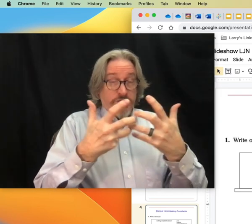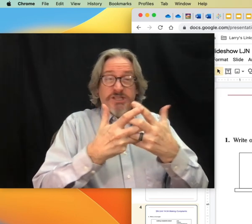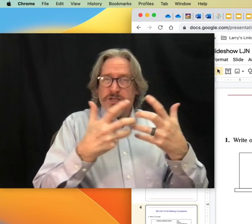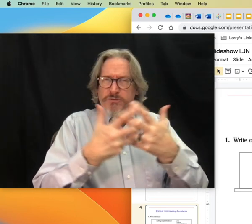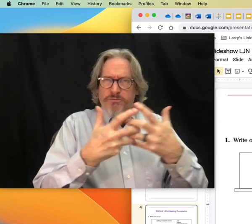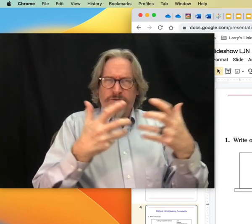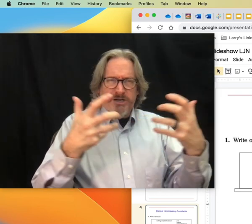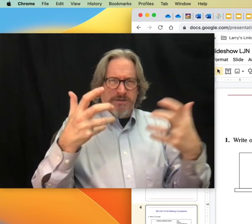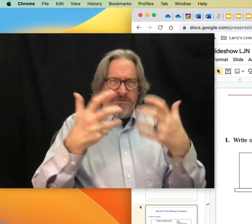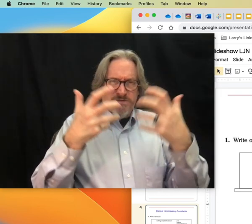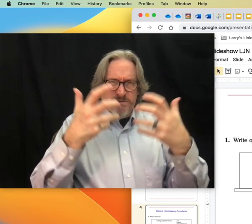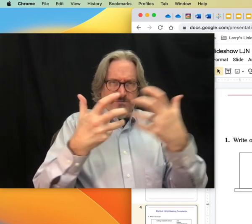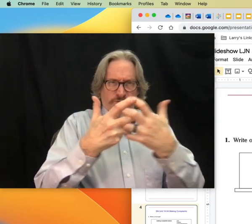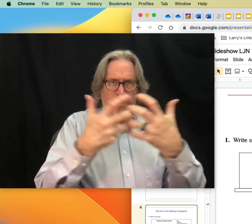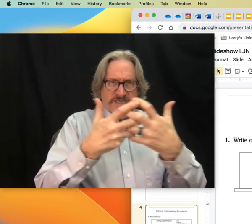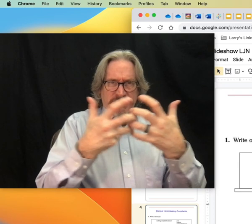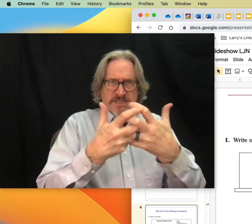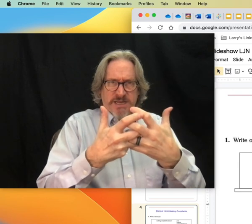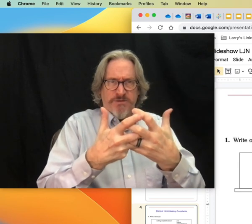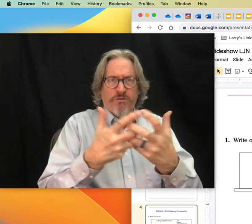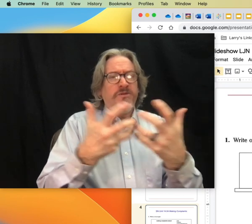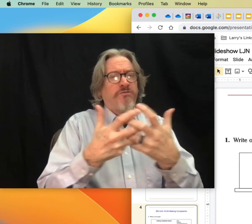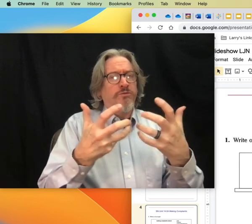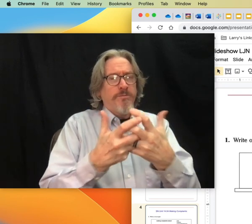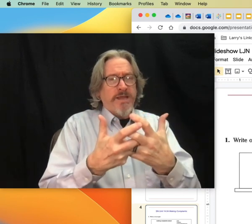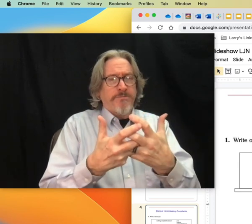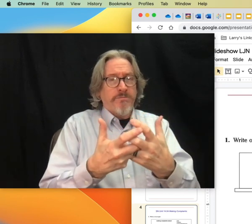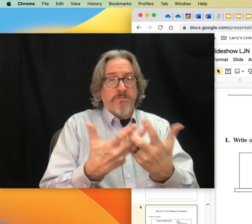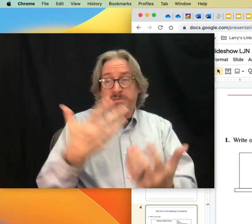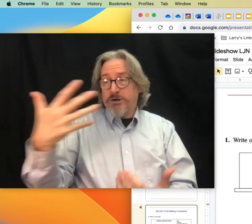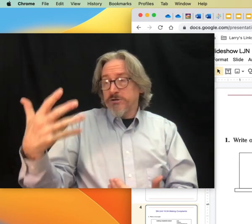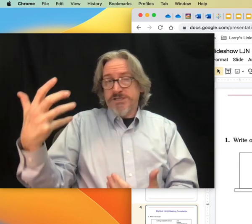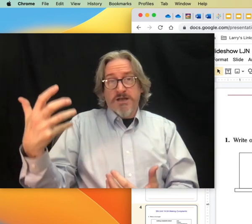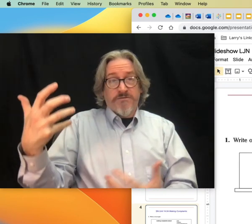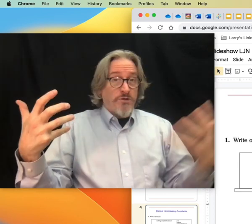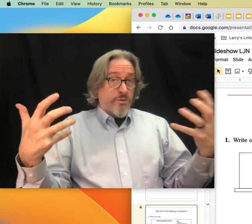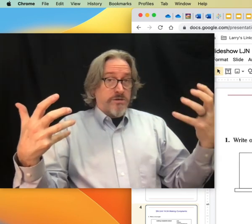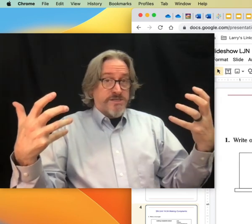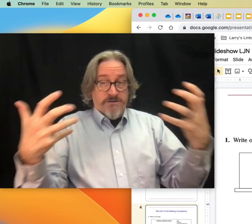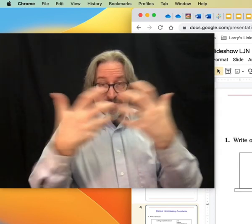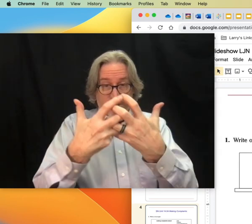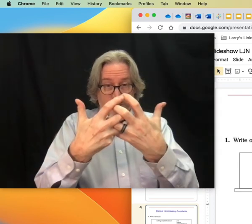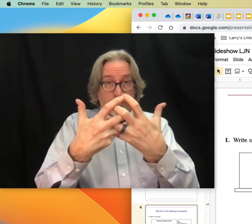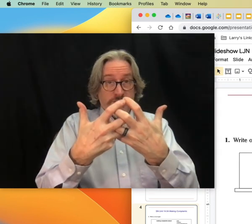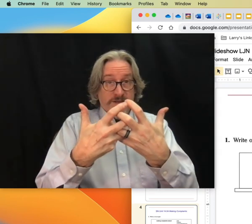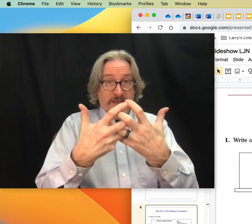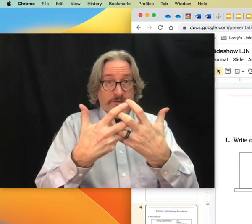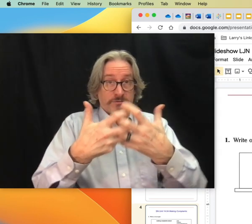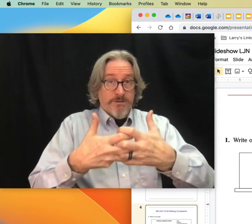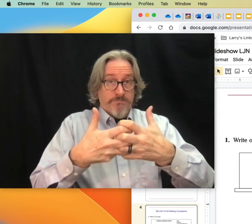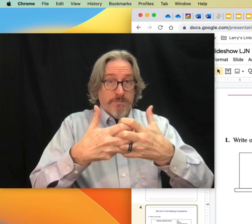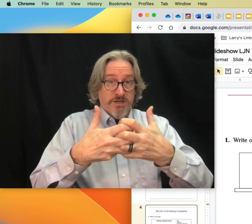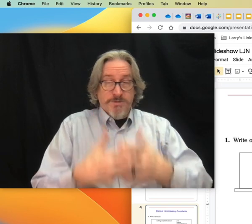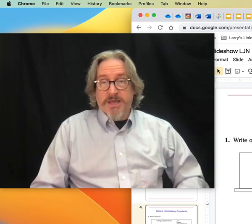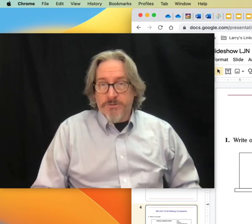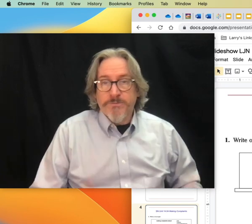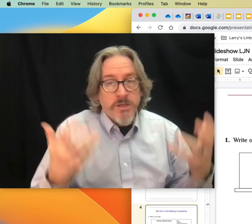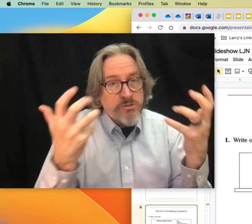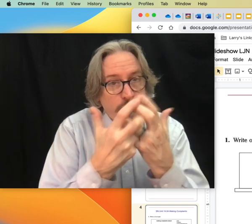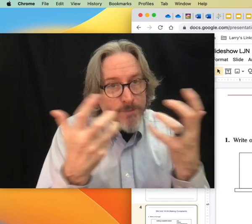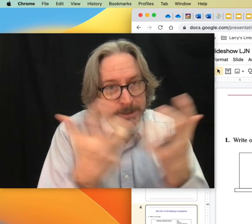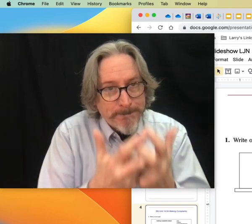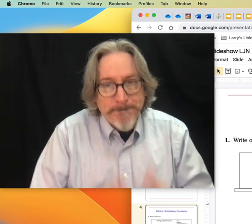So just to refresh, if you've probably seen this sign before, but for roommate, their stuff, your stuff, you put them together, right? Mesh them